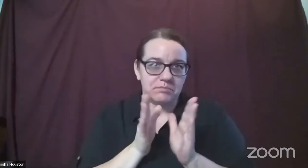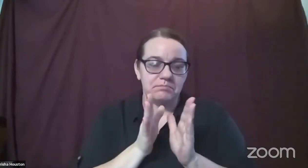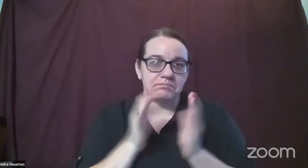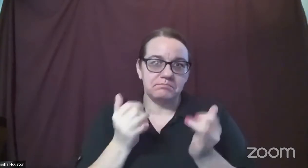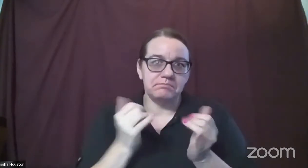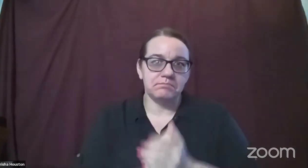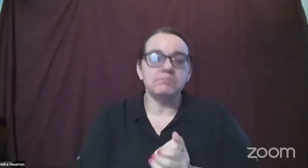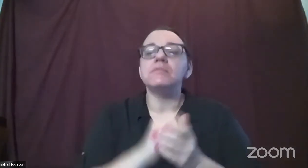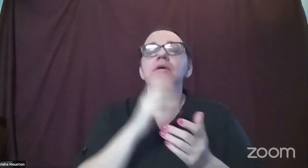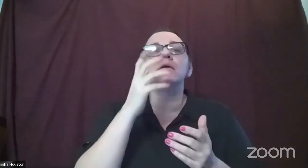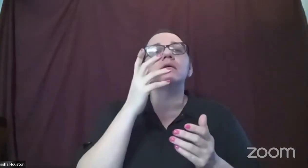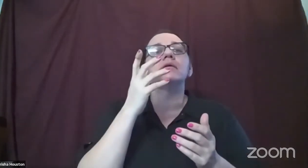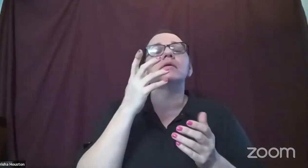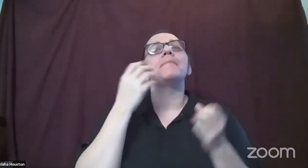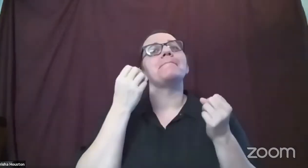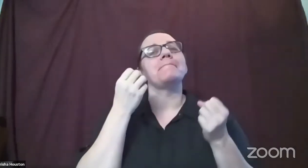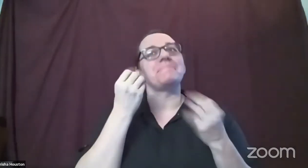I have a very small president's report.